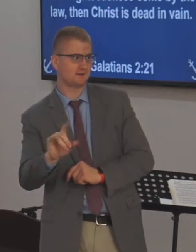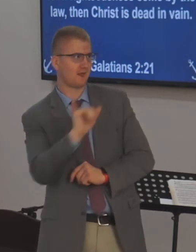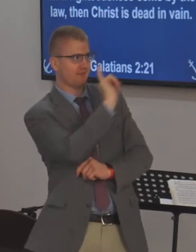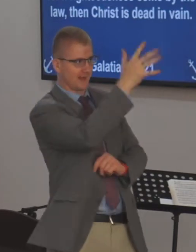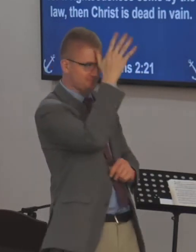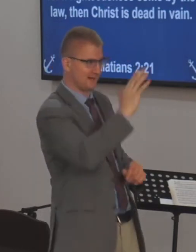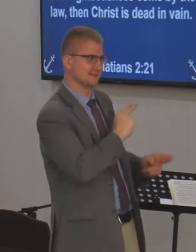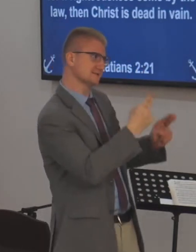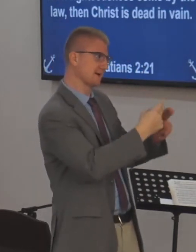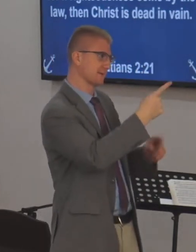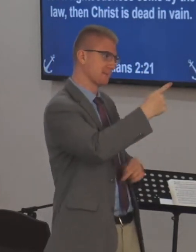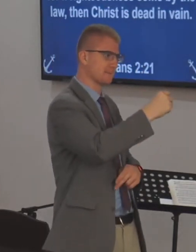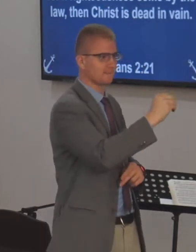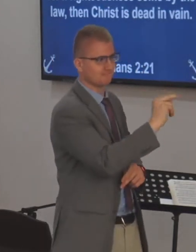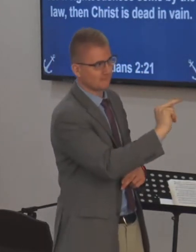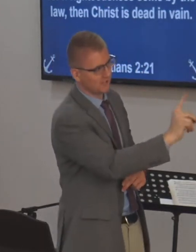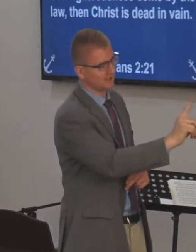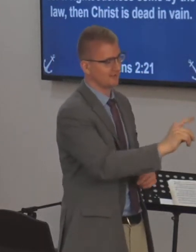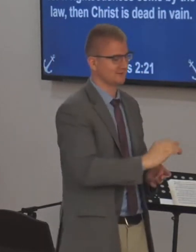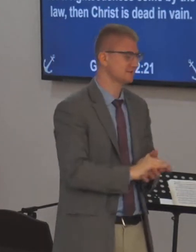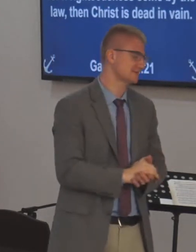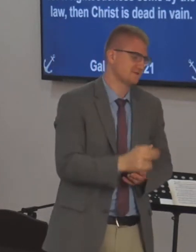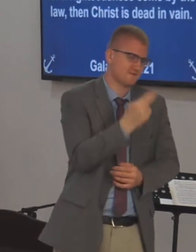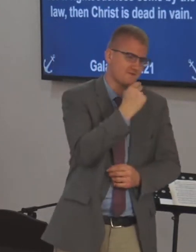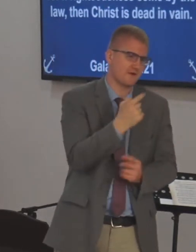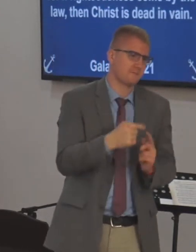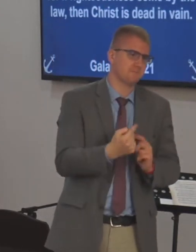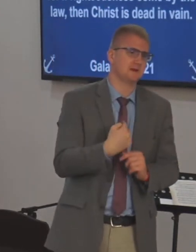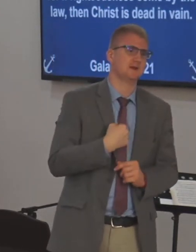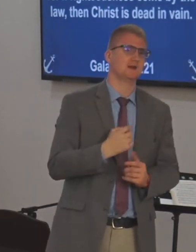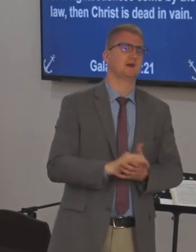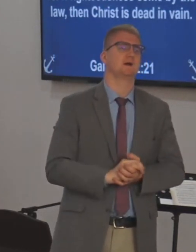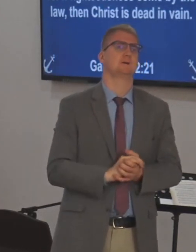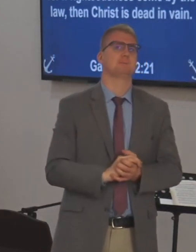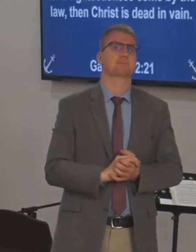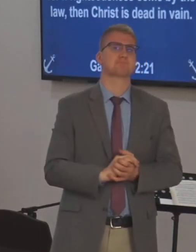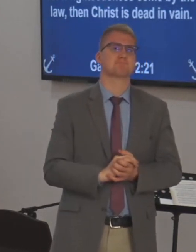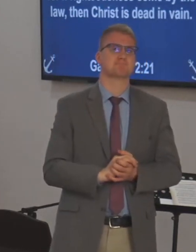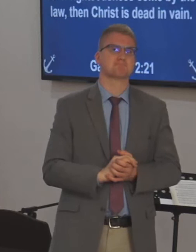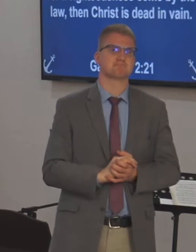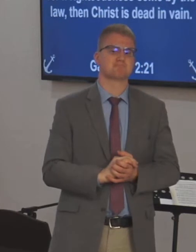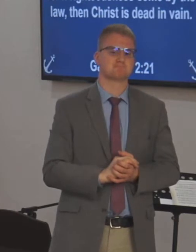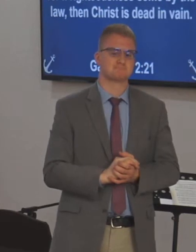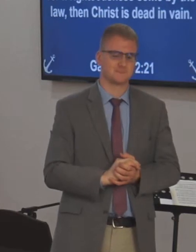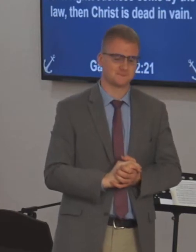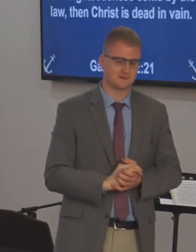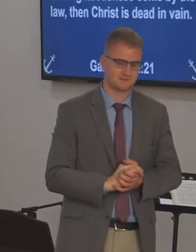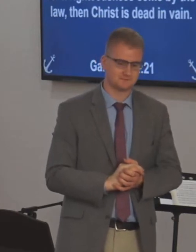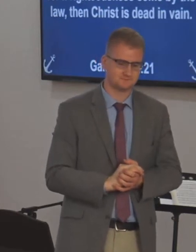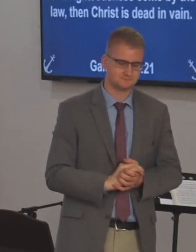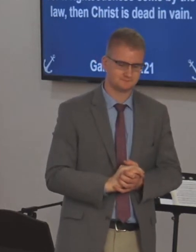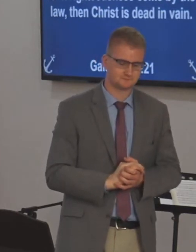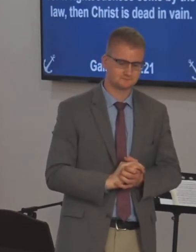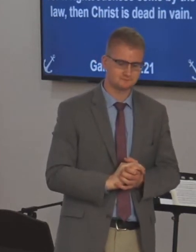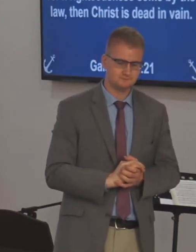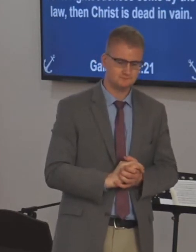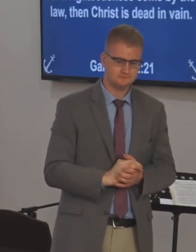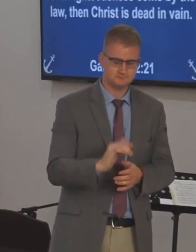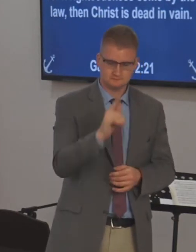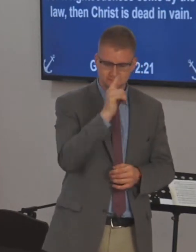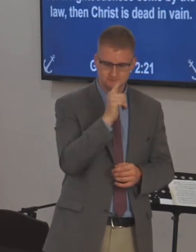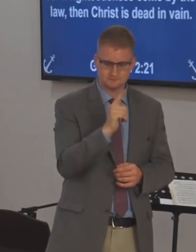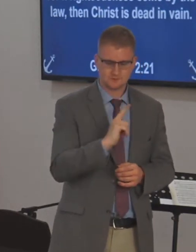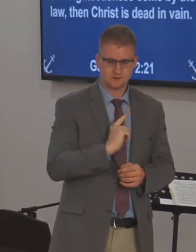until God sent, obviously some of you know, he sent a Norwegian girl from the United Kingdom. She was from the United Kingdom. And she came to my apartment